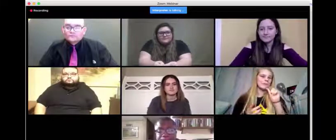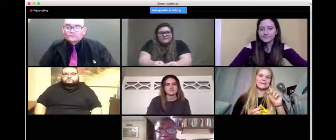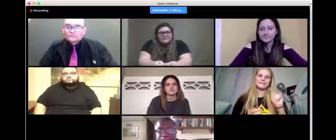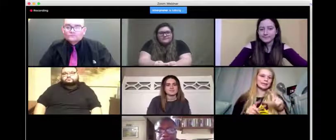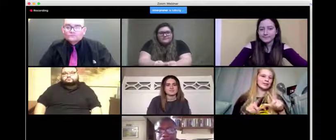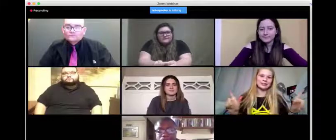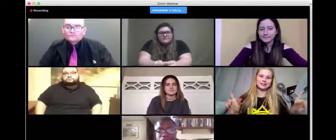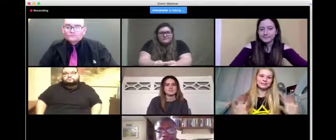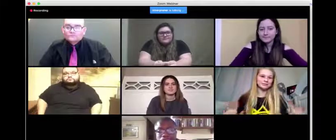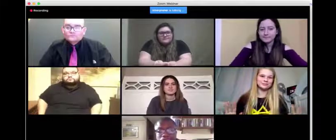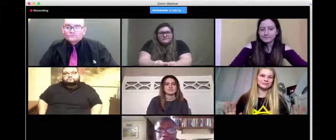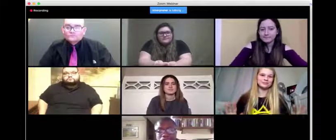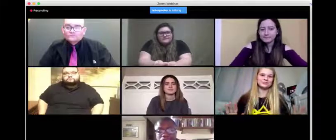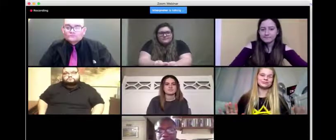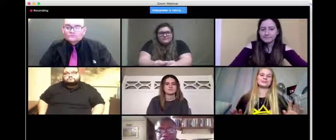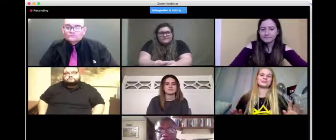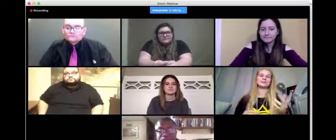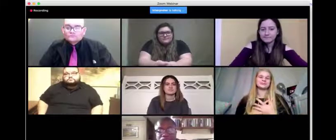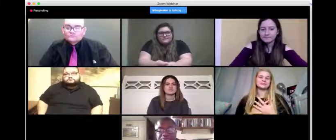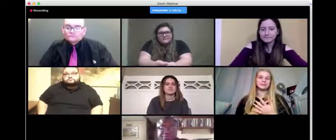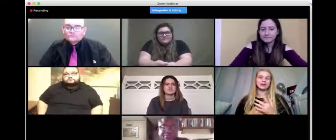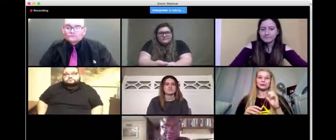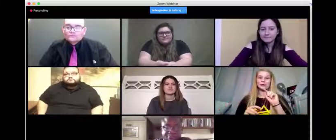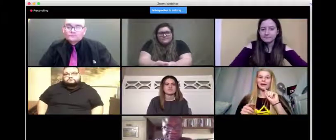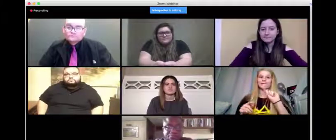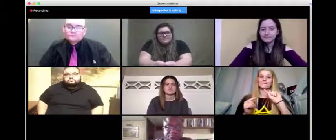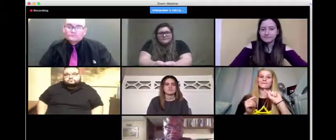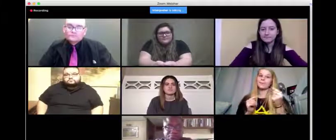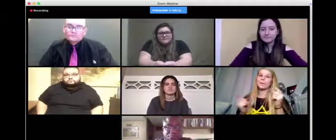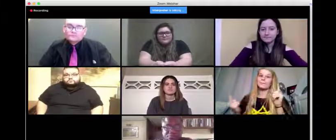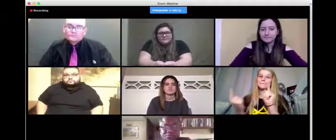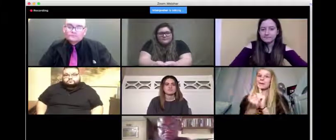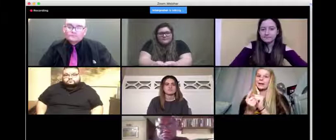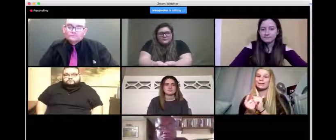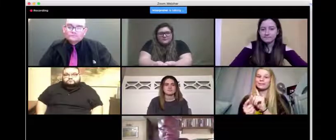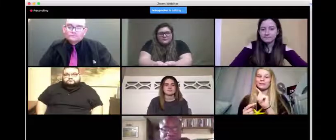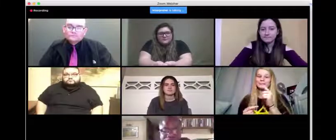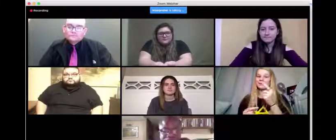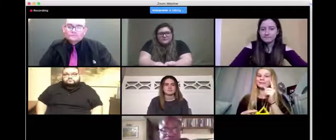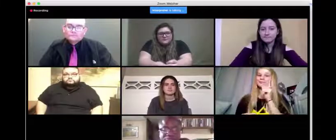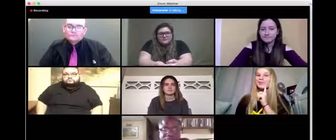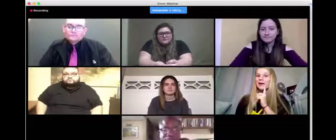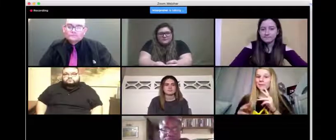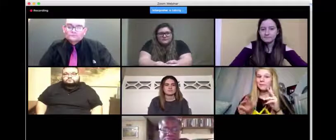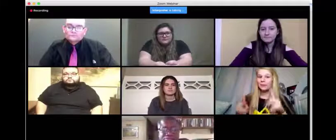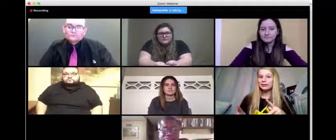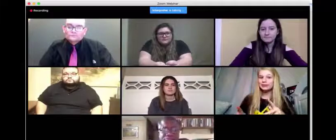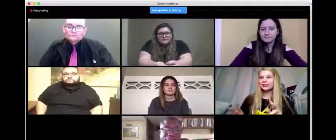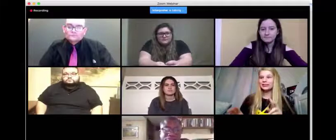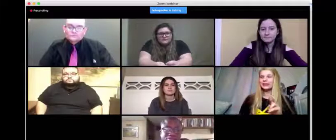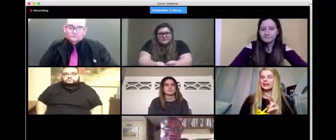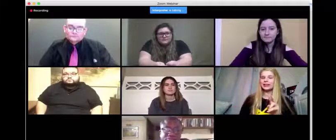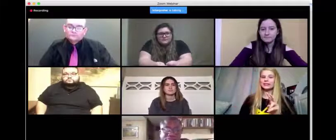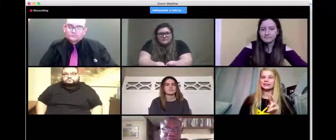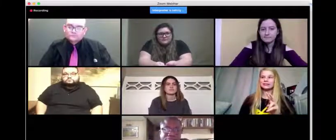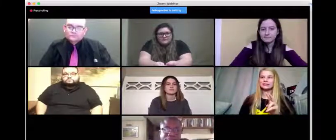So when I met my first actual deaf person, I knew like very basic signs